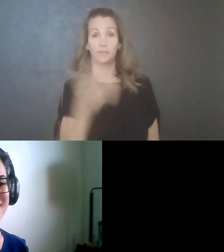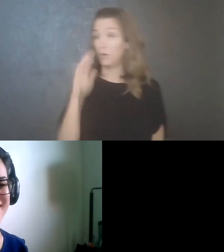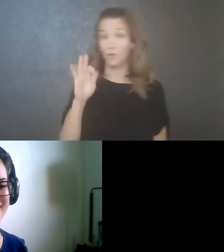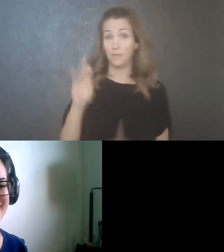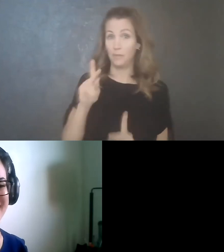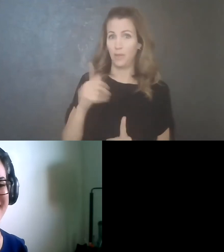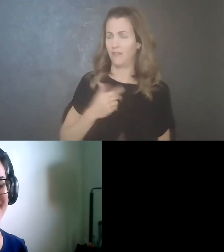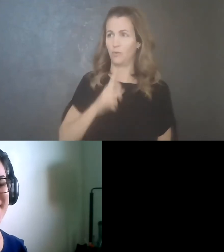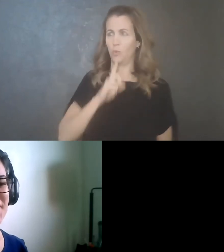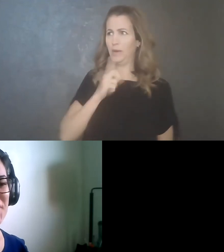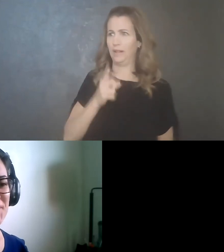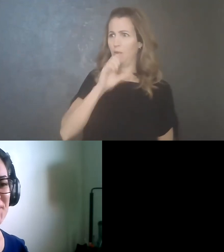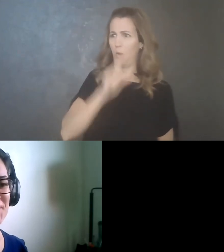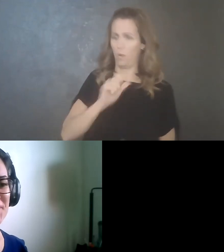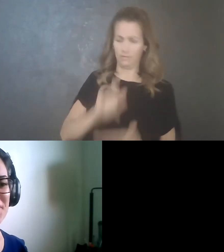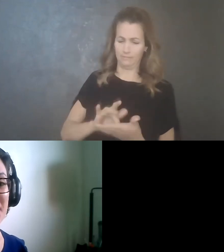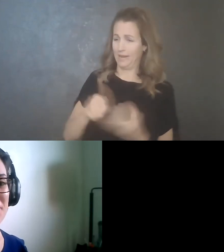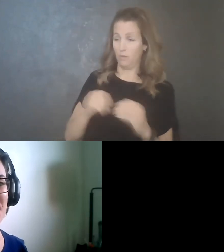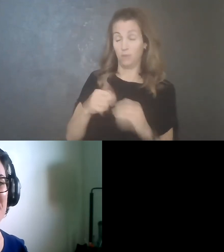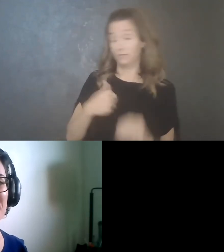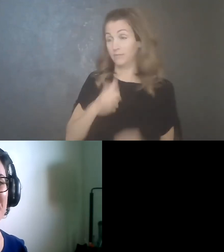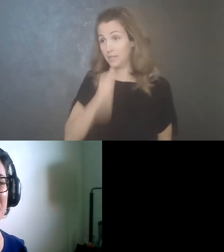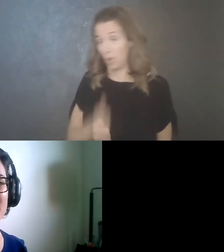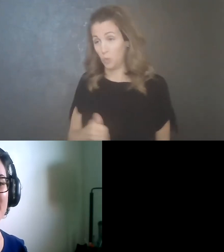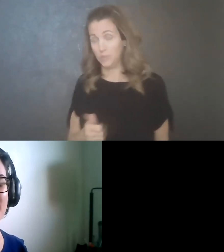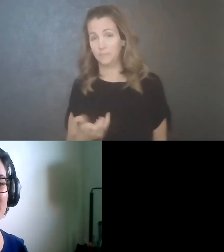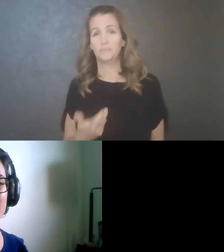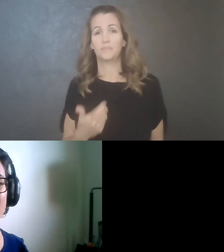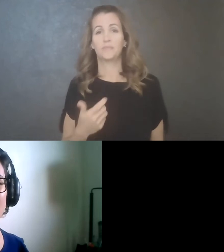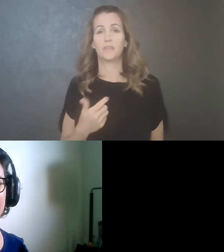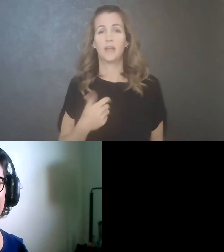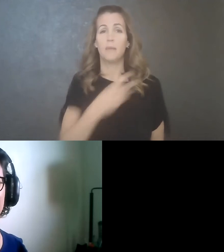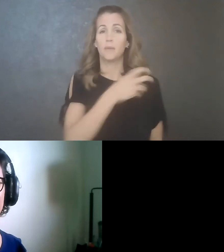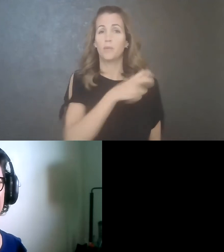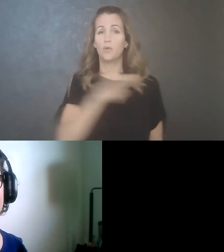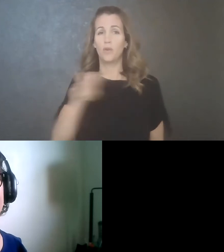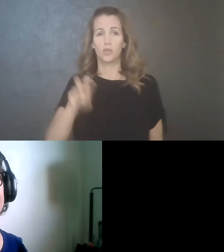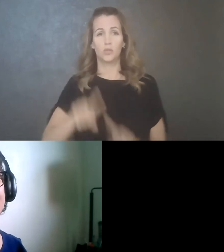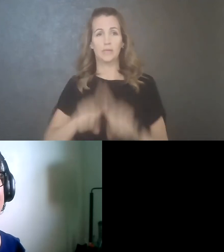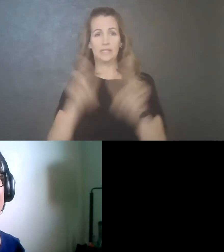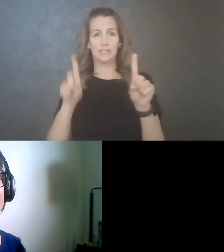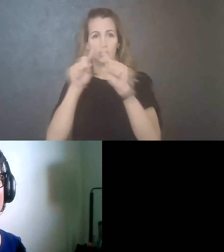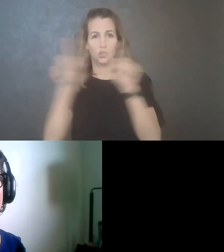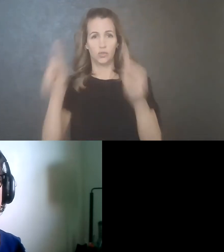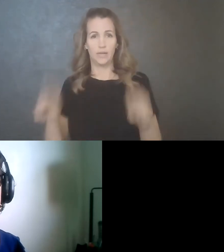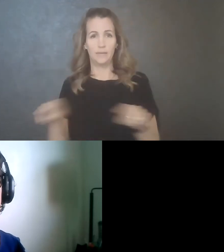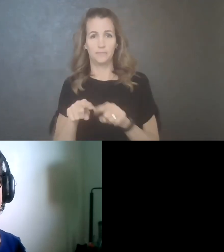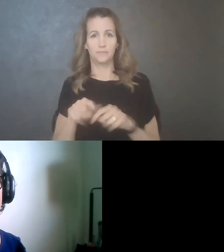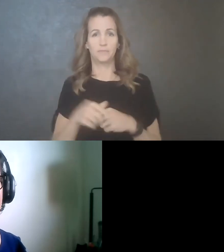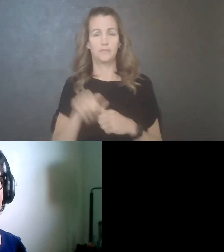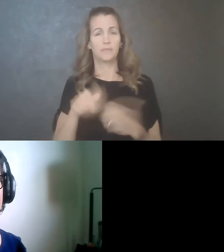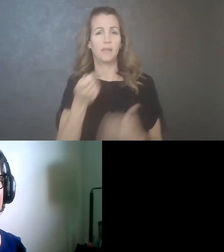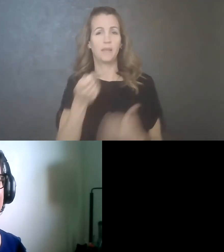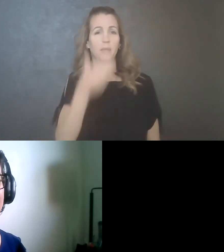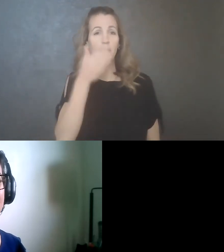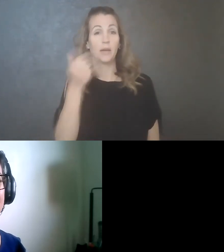anymore. I'm sure they do. I don't. I'll actually come over to this screen over here, as this might be a little bit better. So I'm going